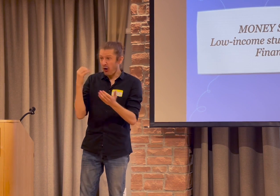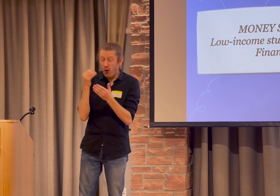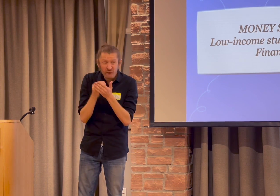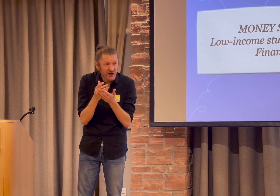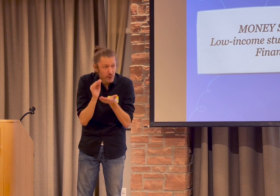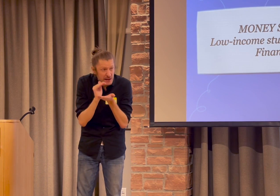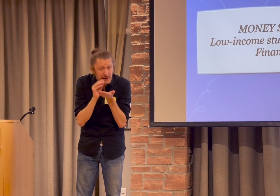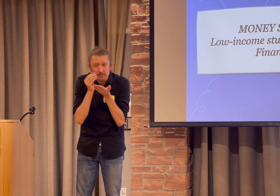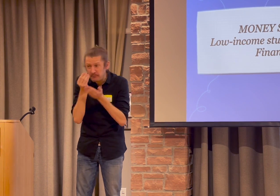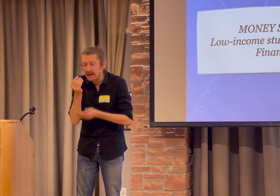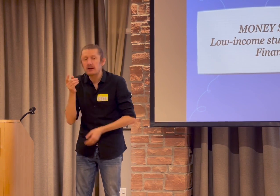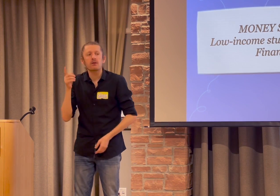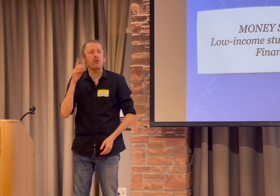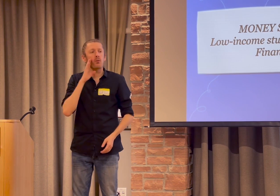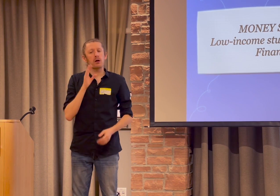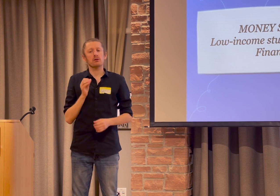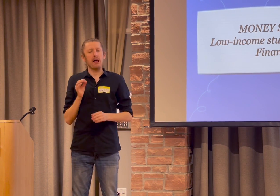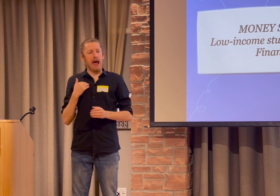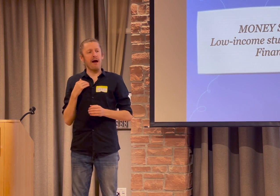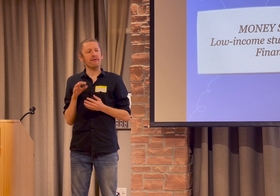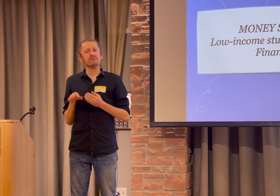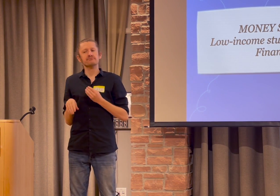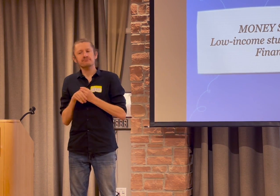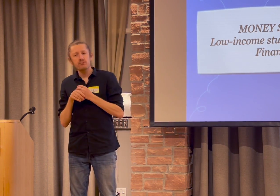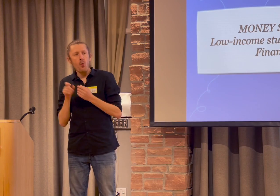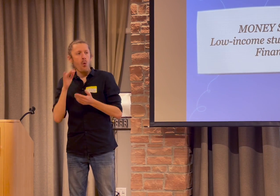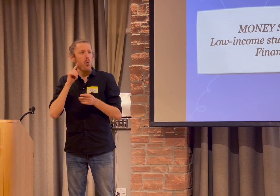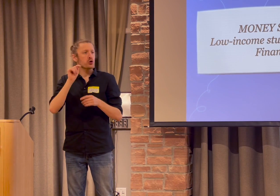who are living in poverty, who have very limited income.